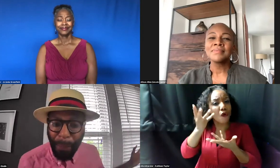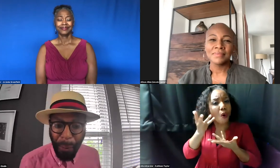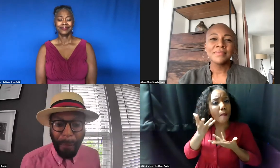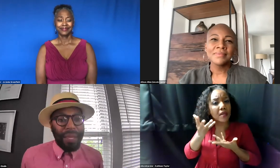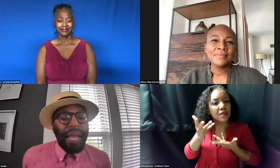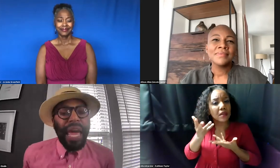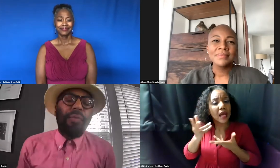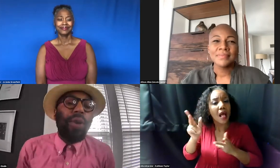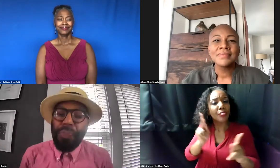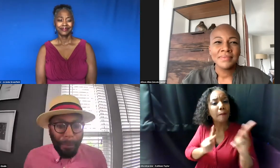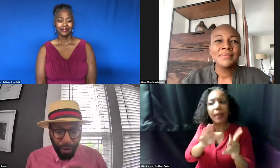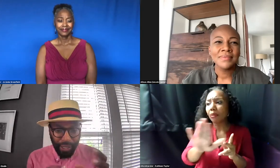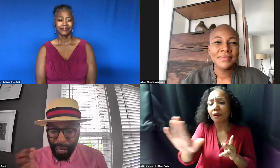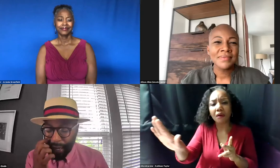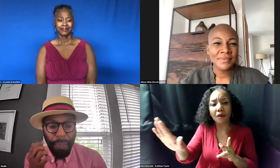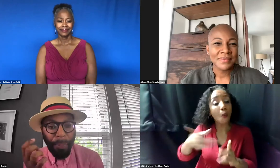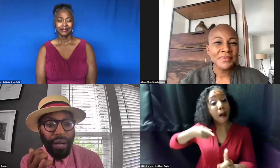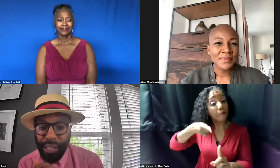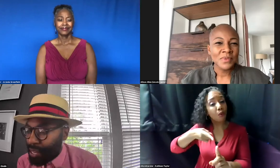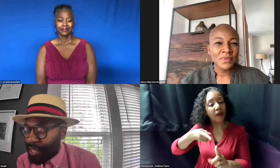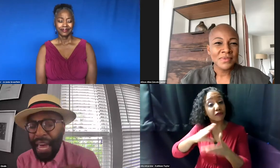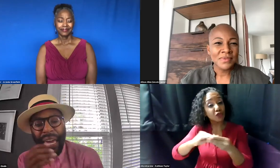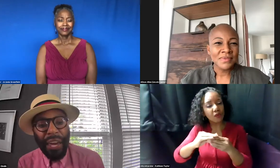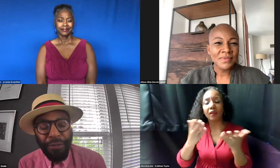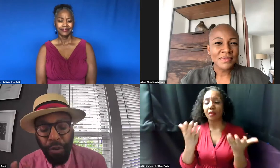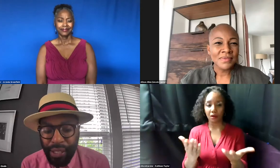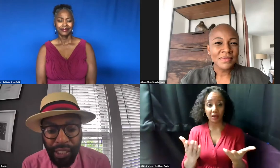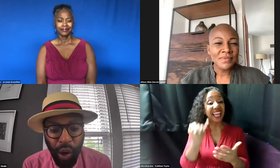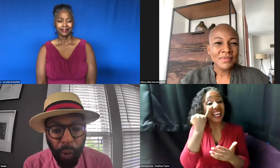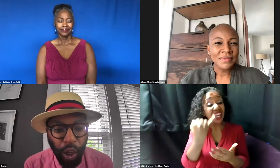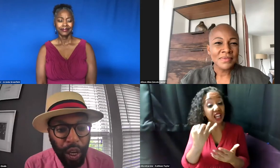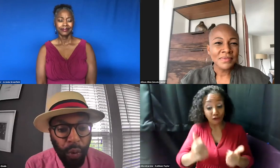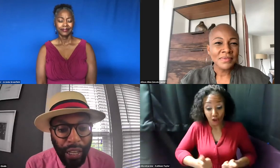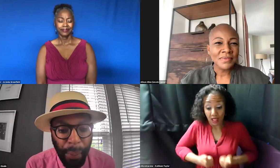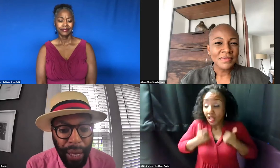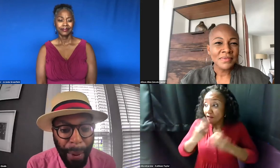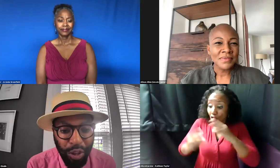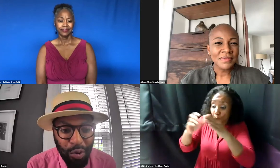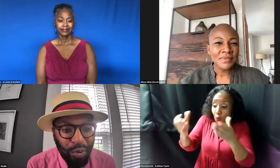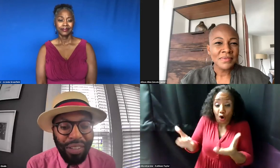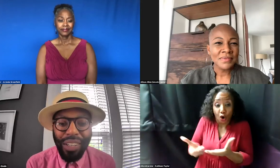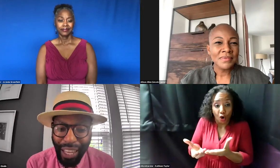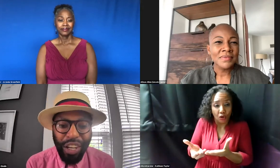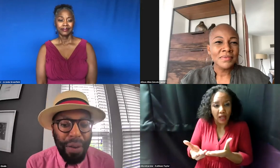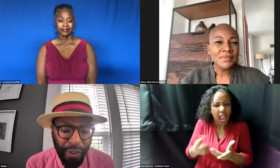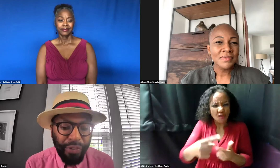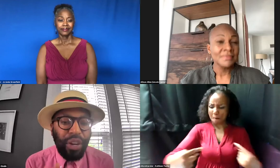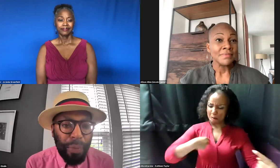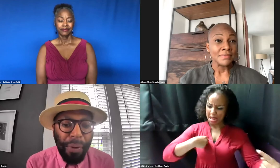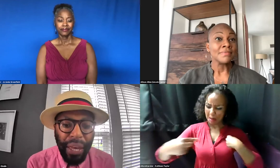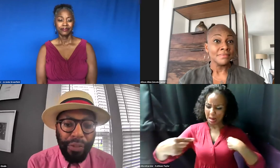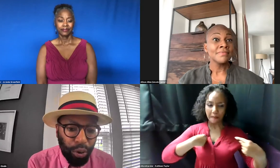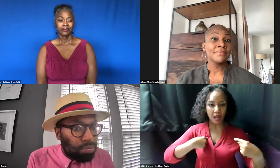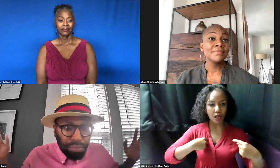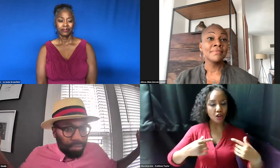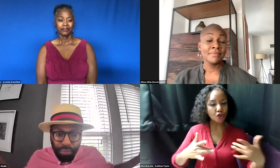the people. Mm-hmm. And what's my point in saying this? My point is in this. If you exist in a world where you want it to be about you, then you're going to be fearful of what